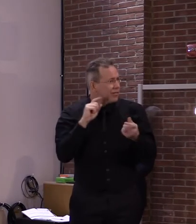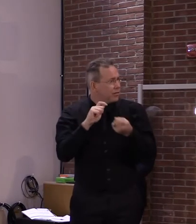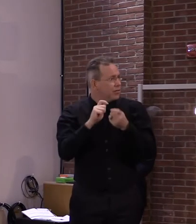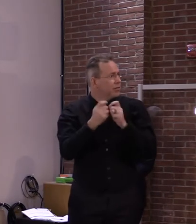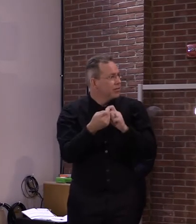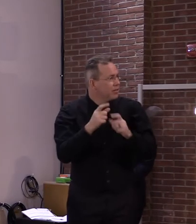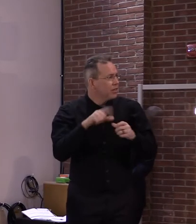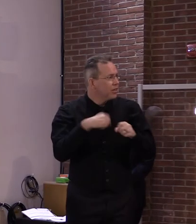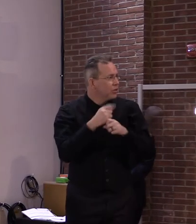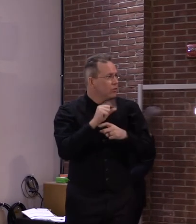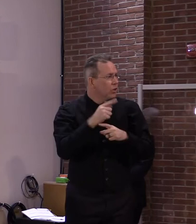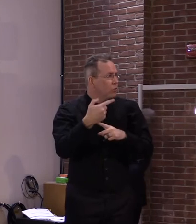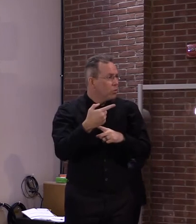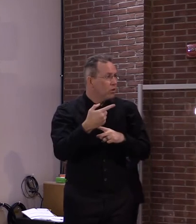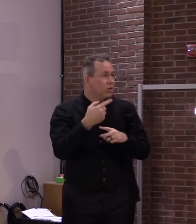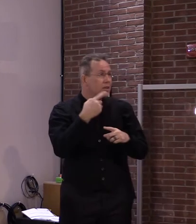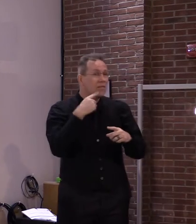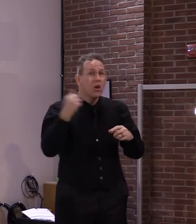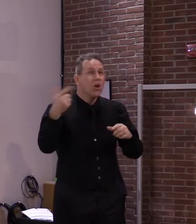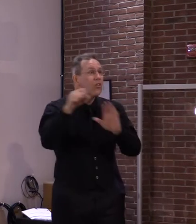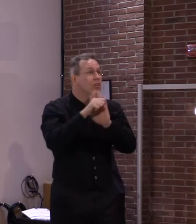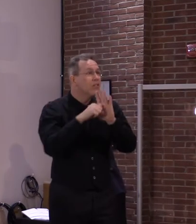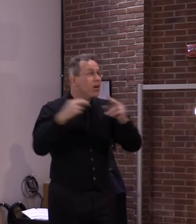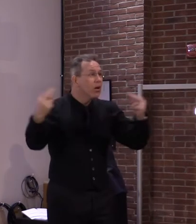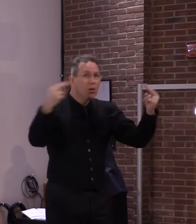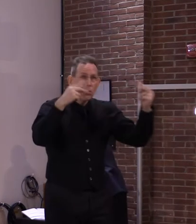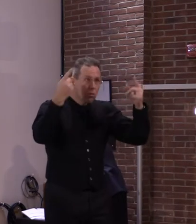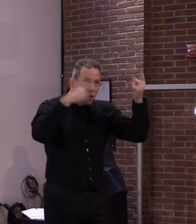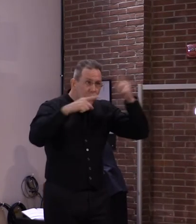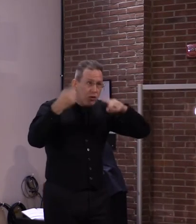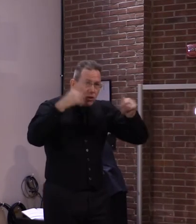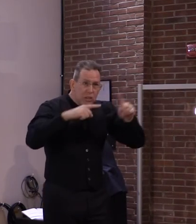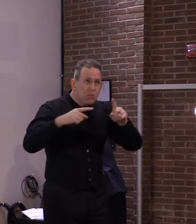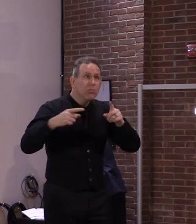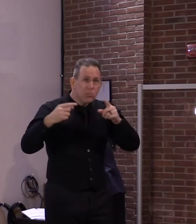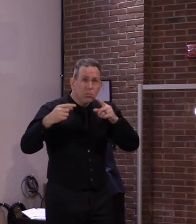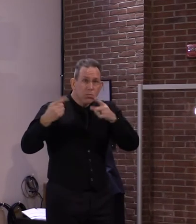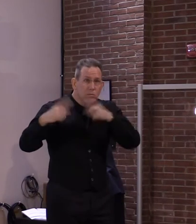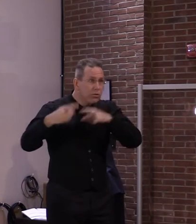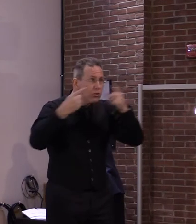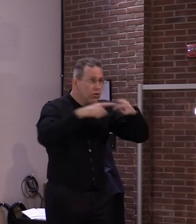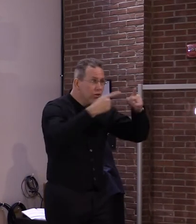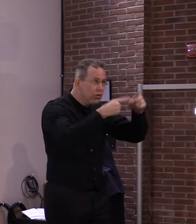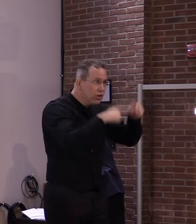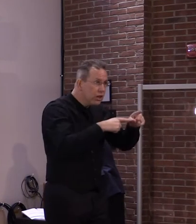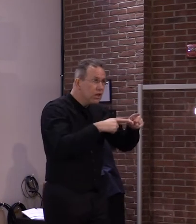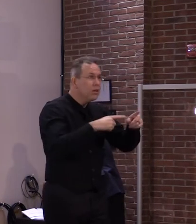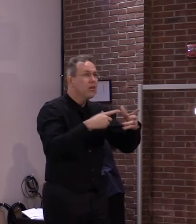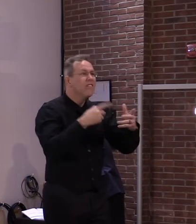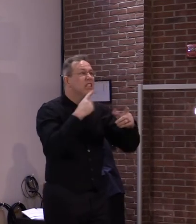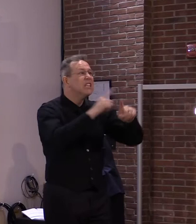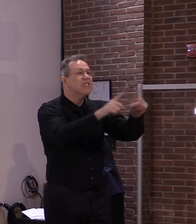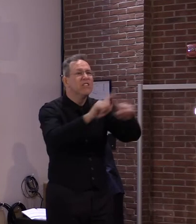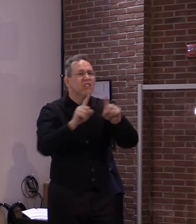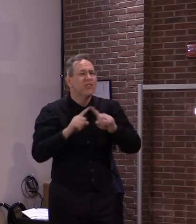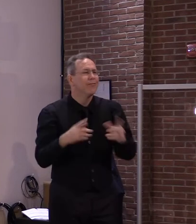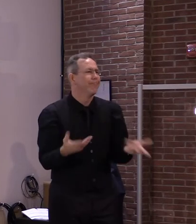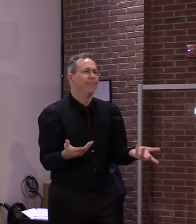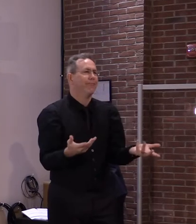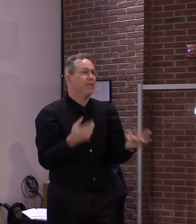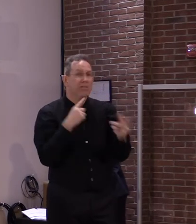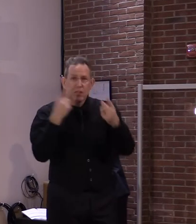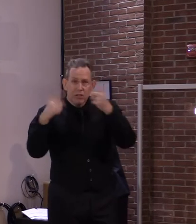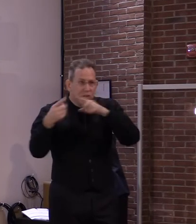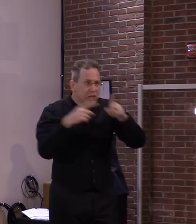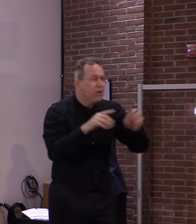another as opposed to one state does it one way another state does it another way that would create a lot of havoc when it comes